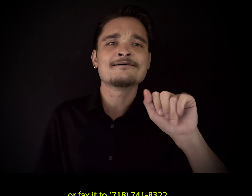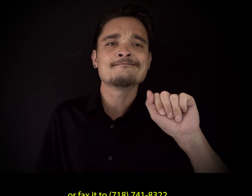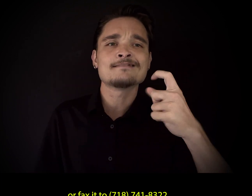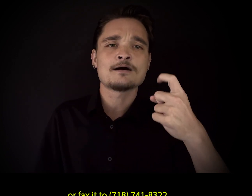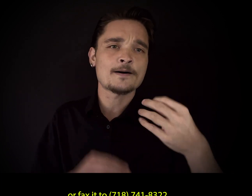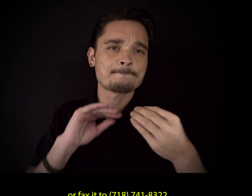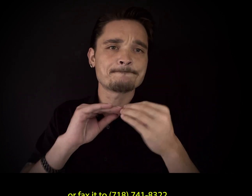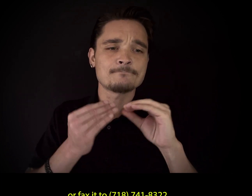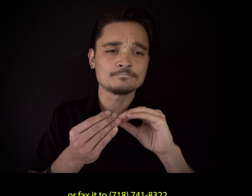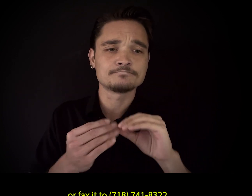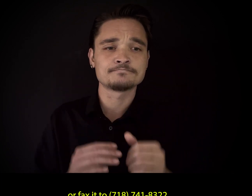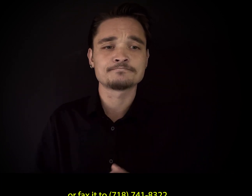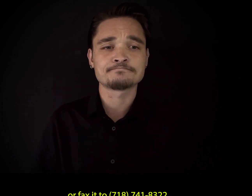718-741-8322.